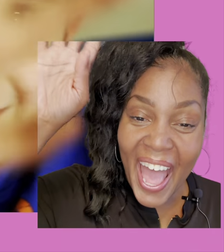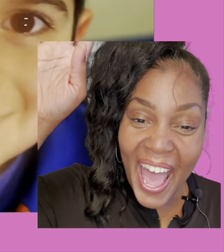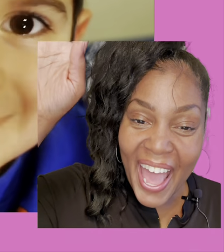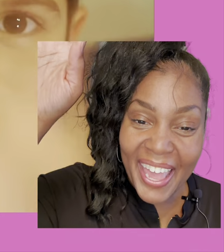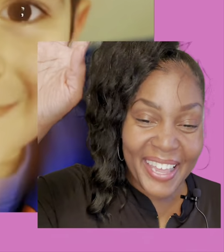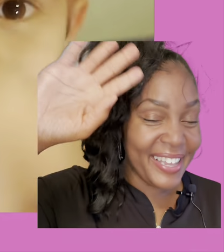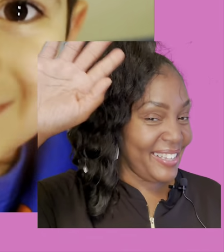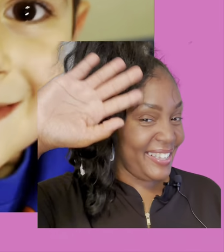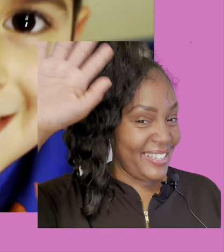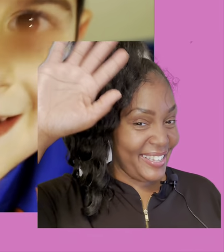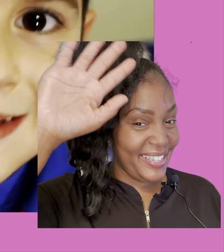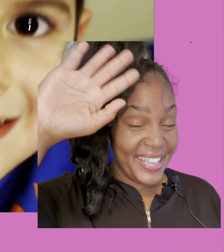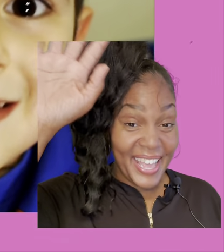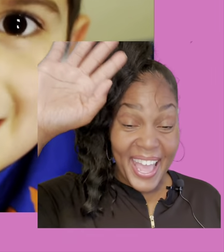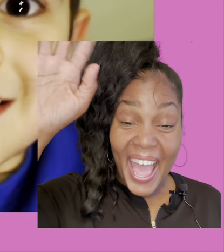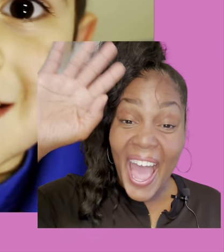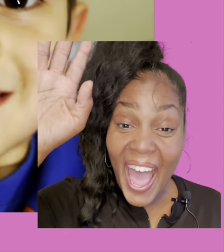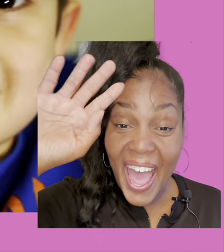Hi.